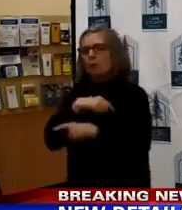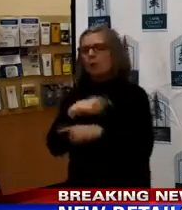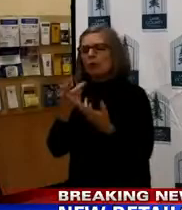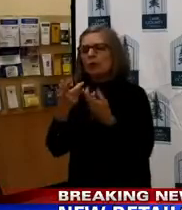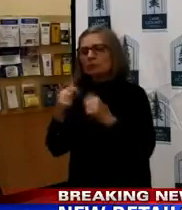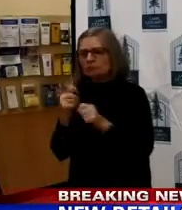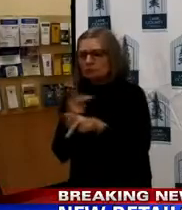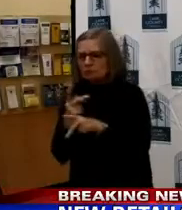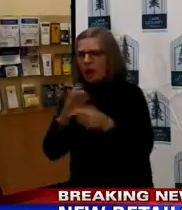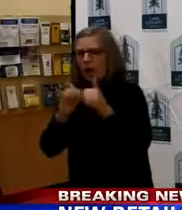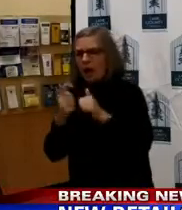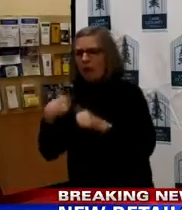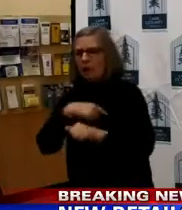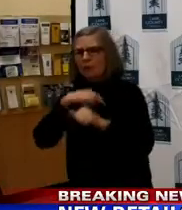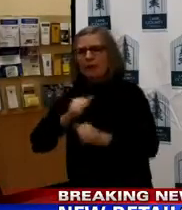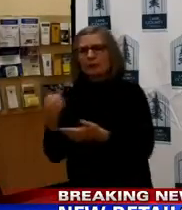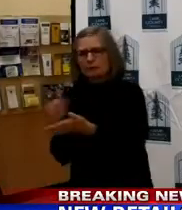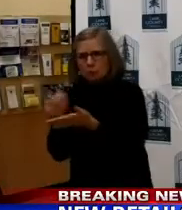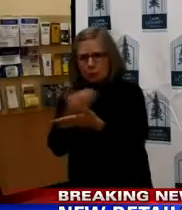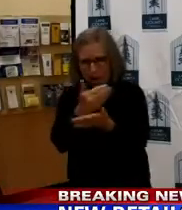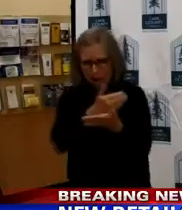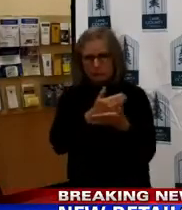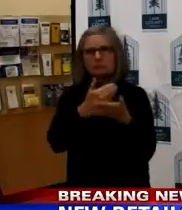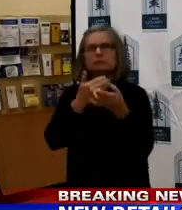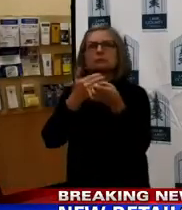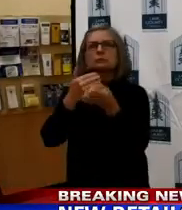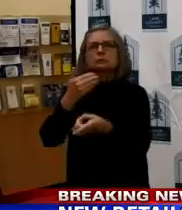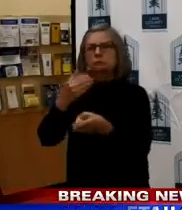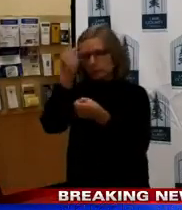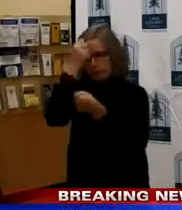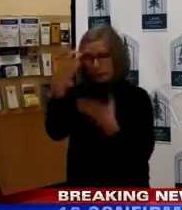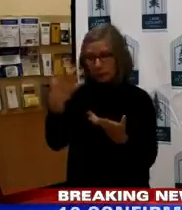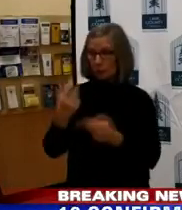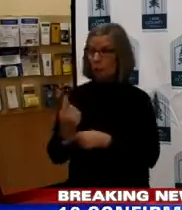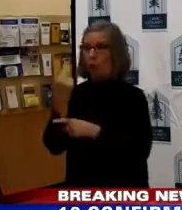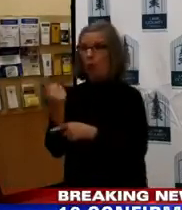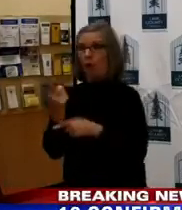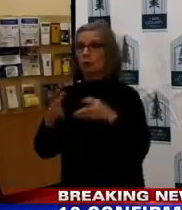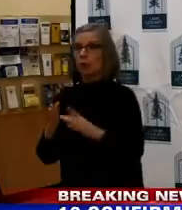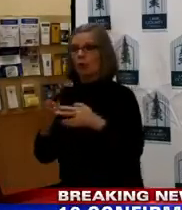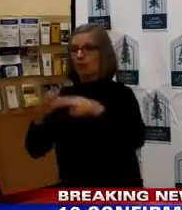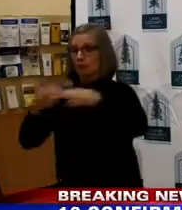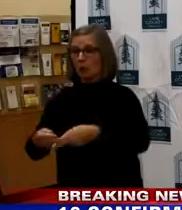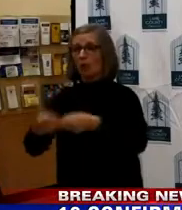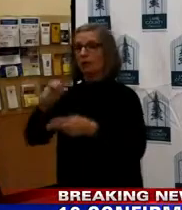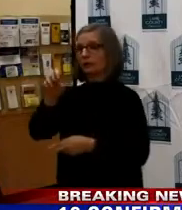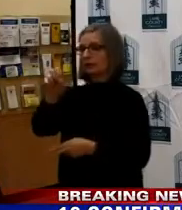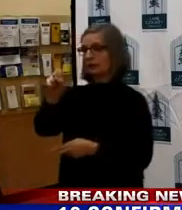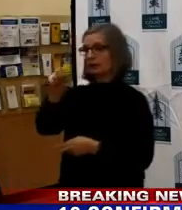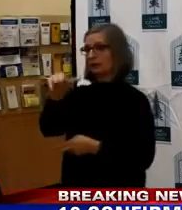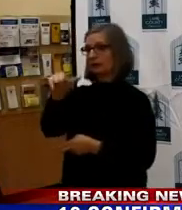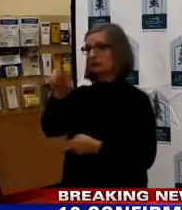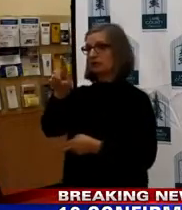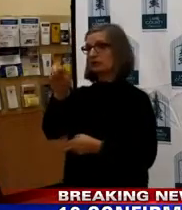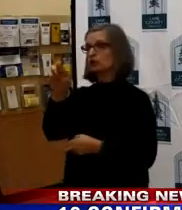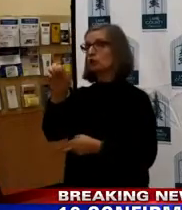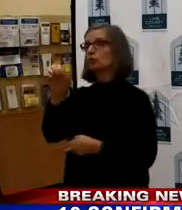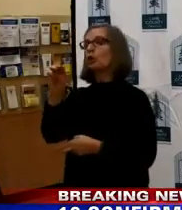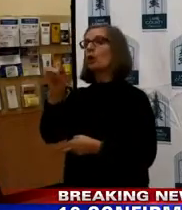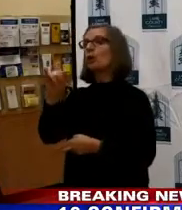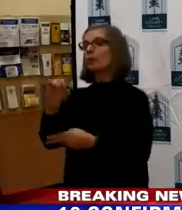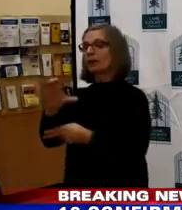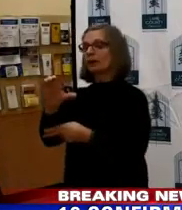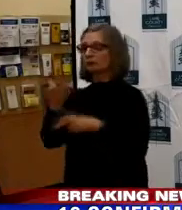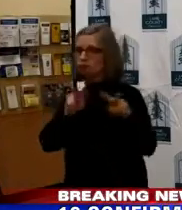available. One of those is called syndromic surveillance, and so that's really looking at pockets of individuals in the community who